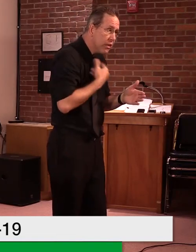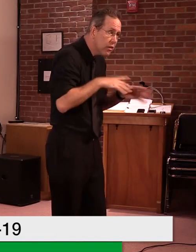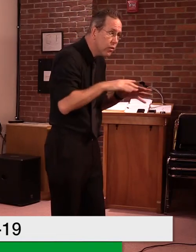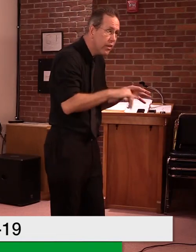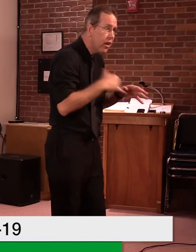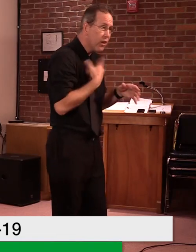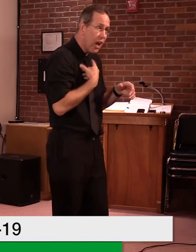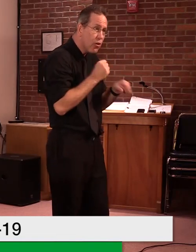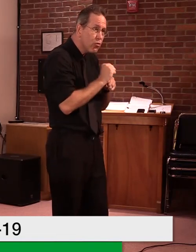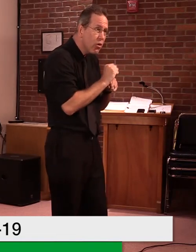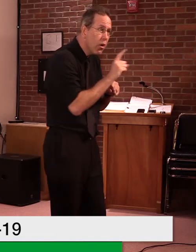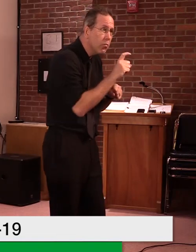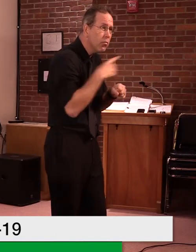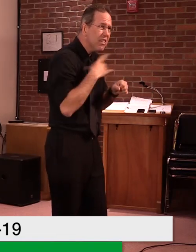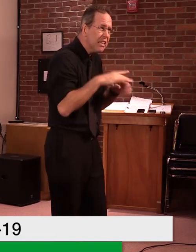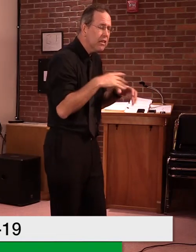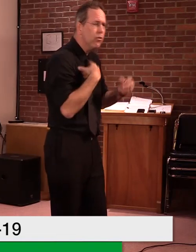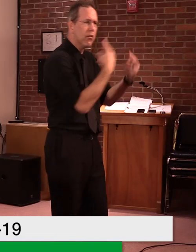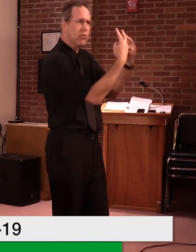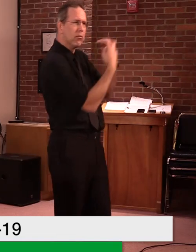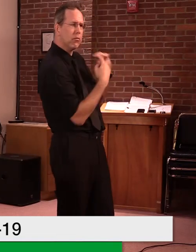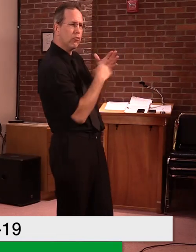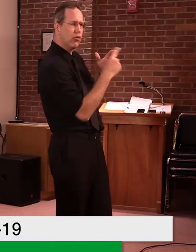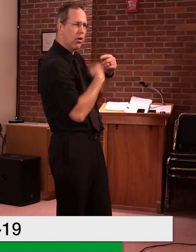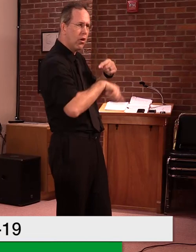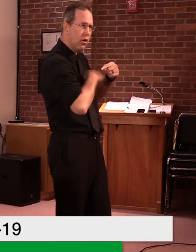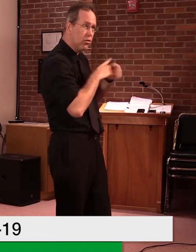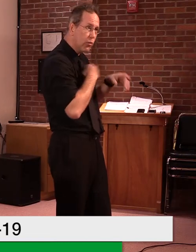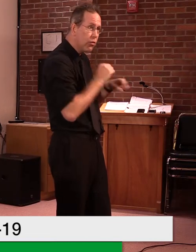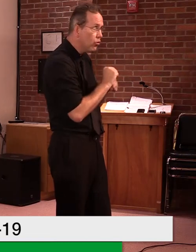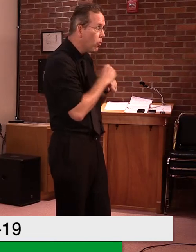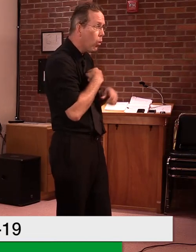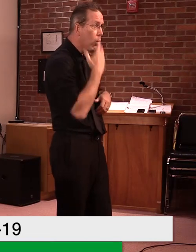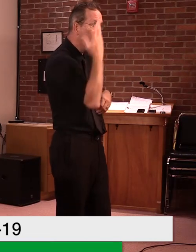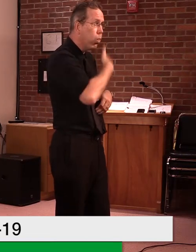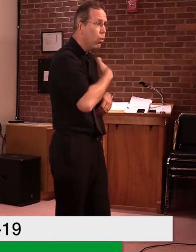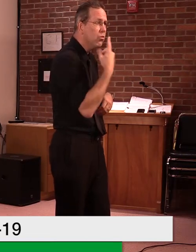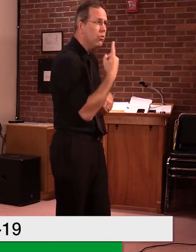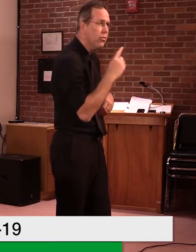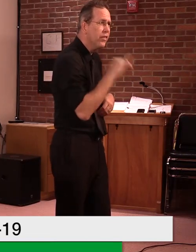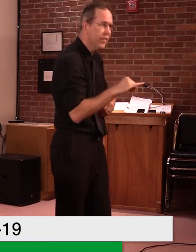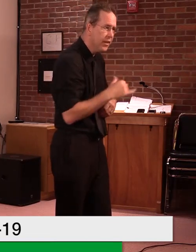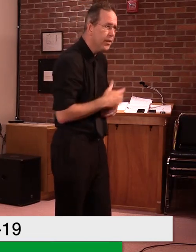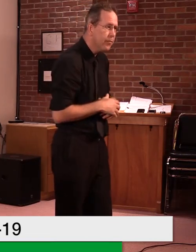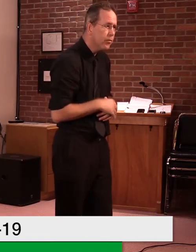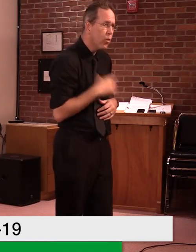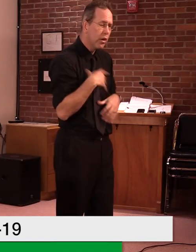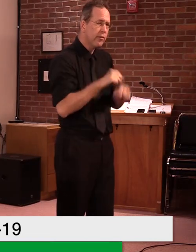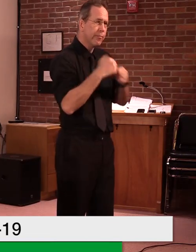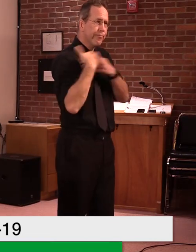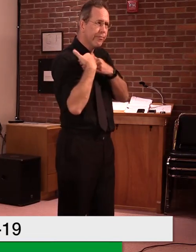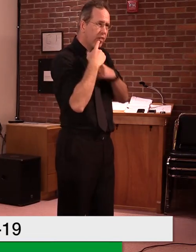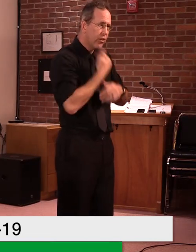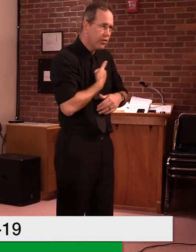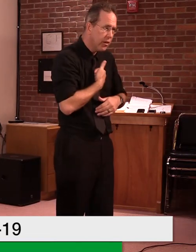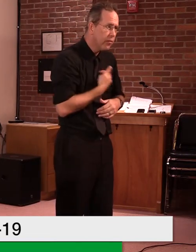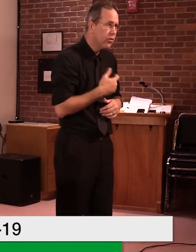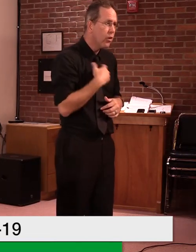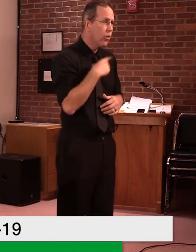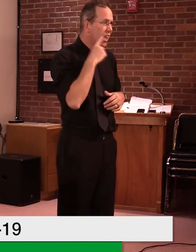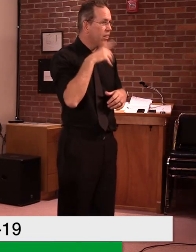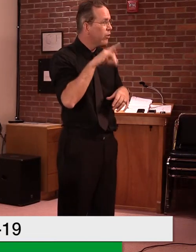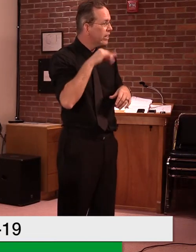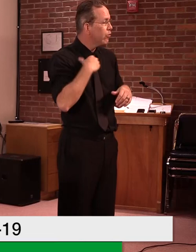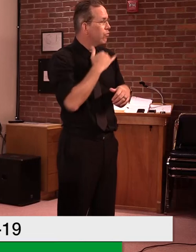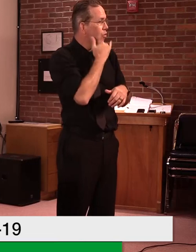we need to look ourselves in the mirror and make that judgment whether we did. I don't think we did. And